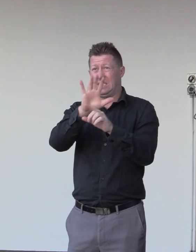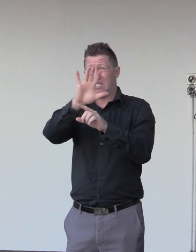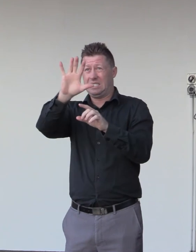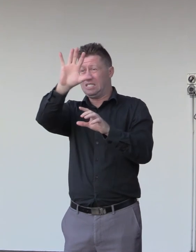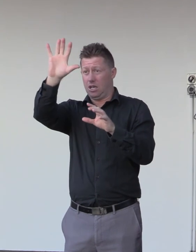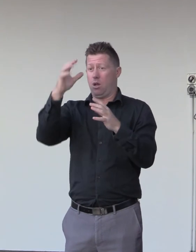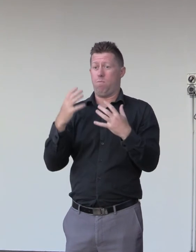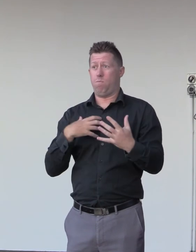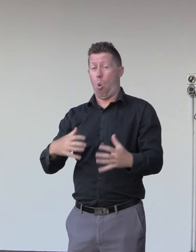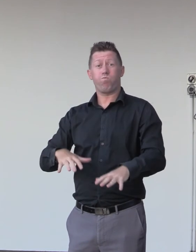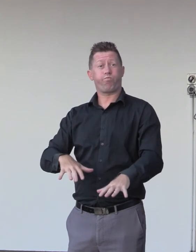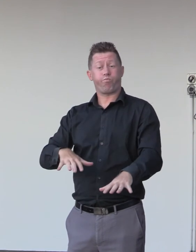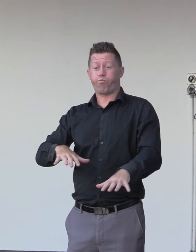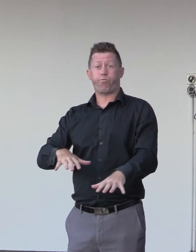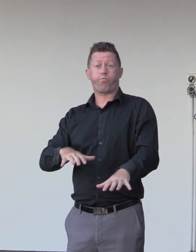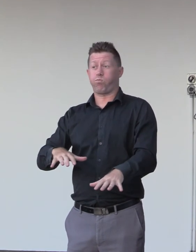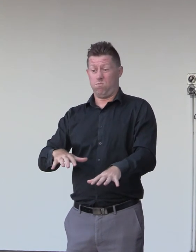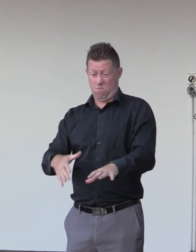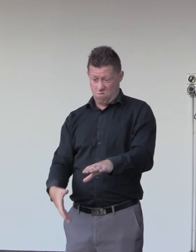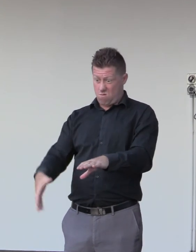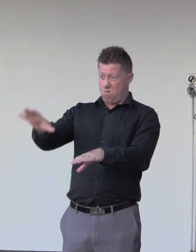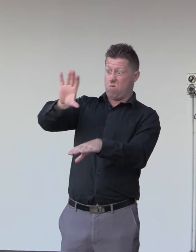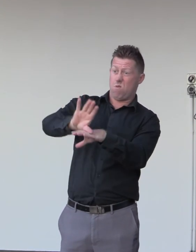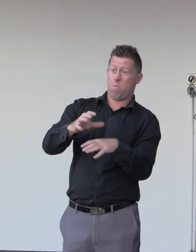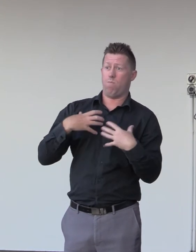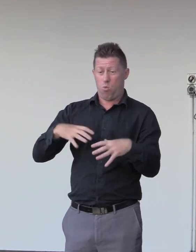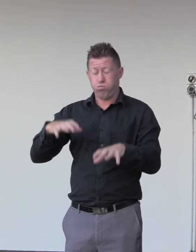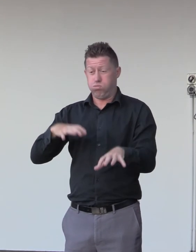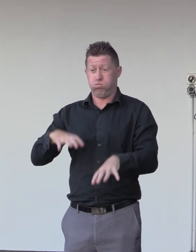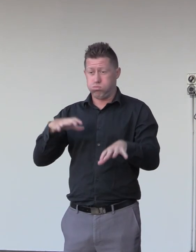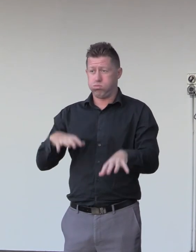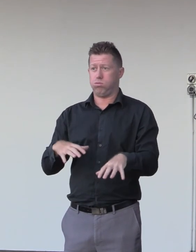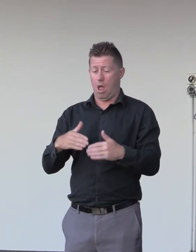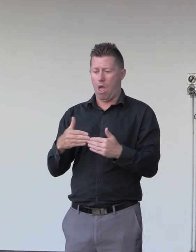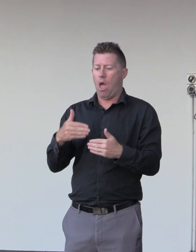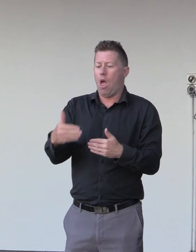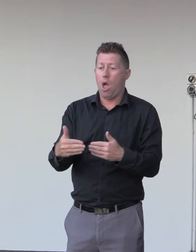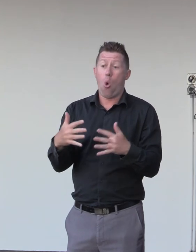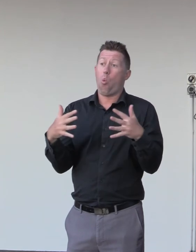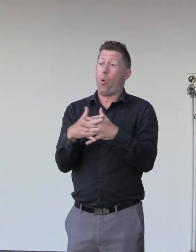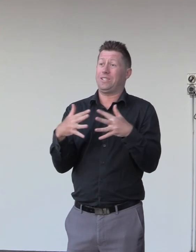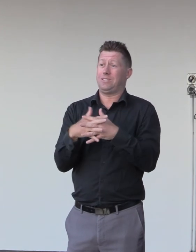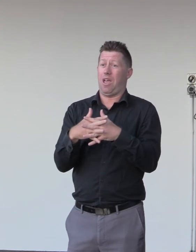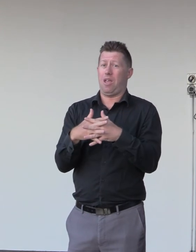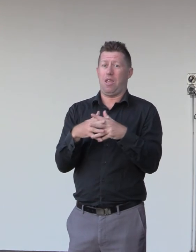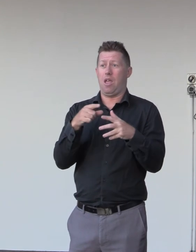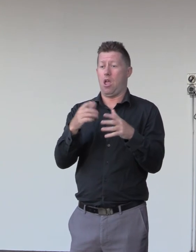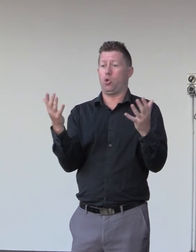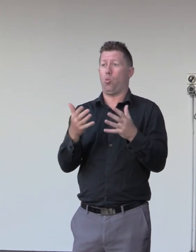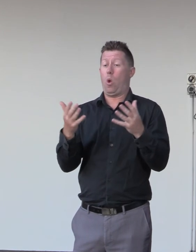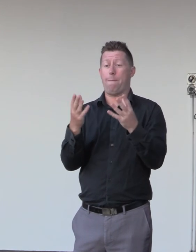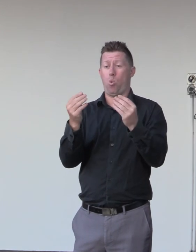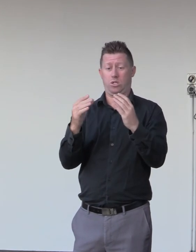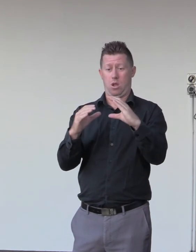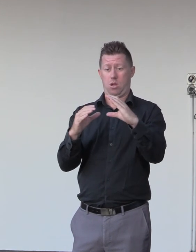already, more water to be coming on top of that. As we head into Wednesday, The high pressure cell, which helped to lift this